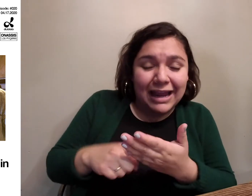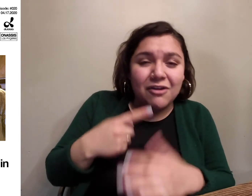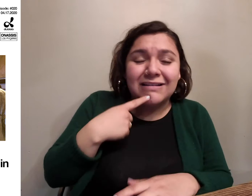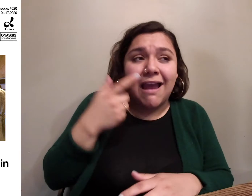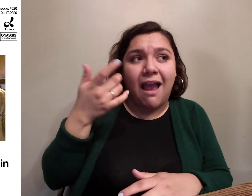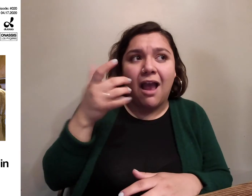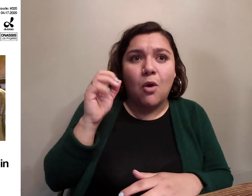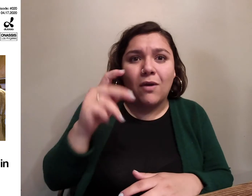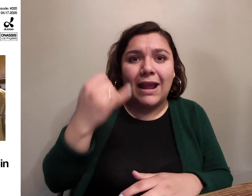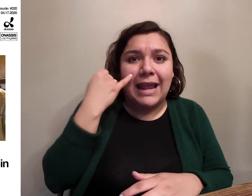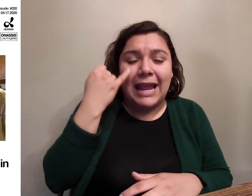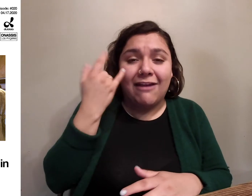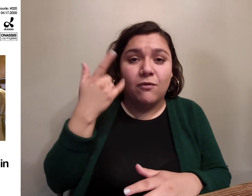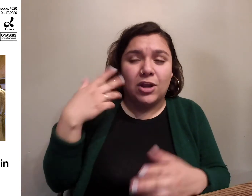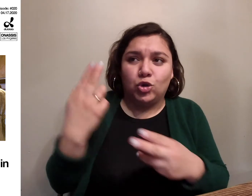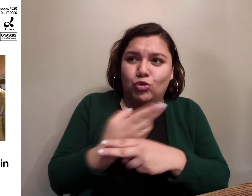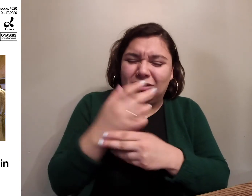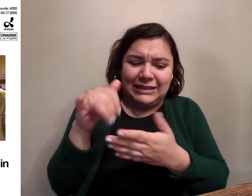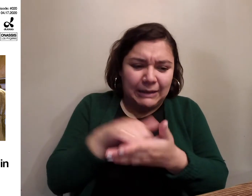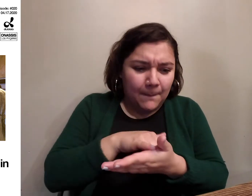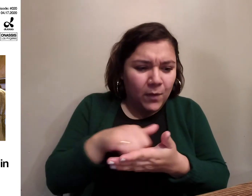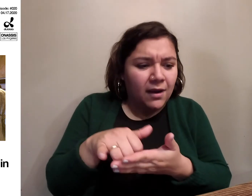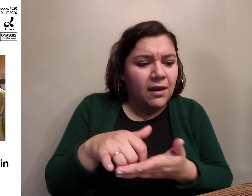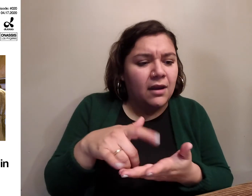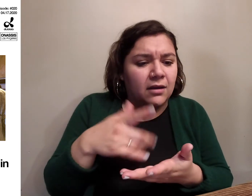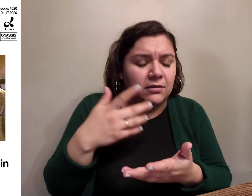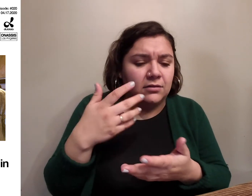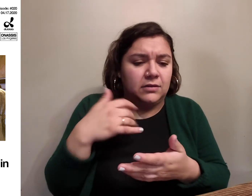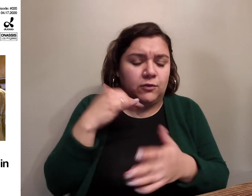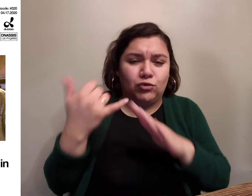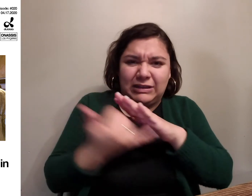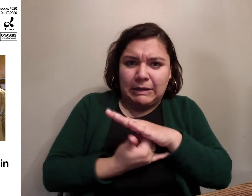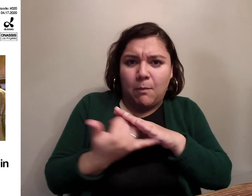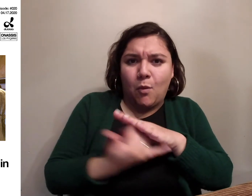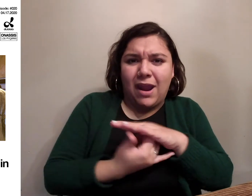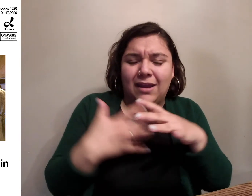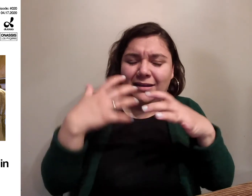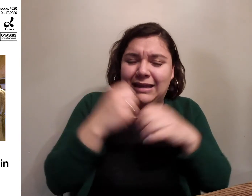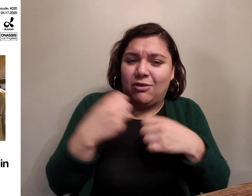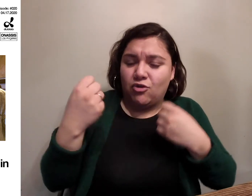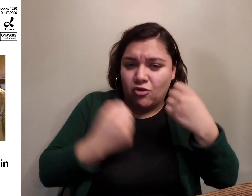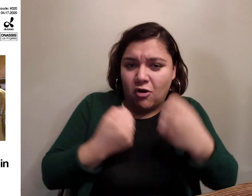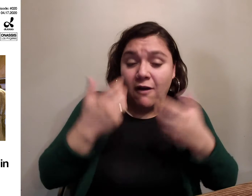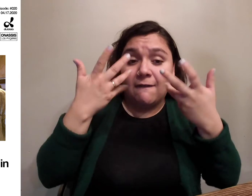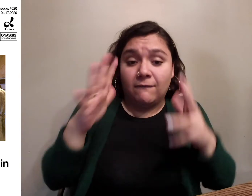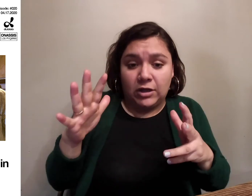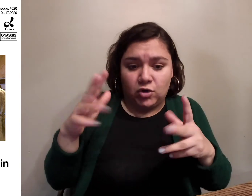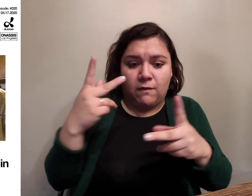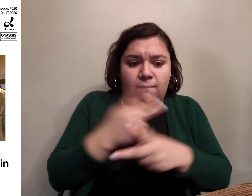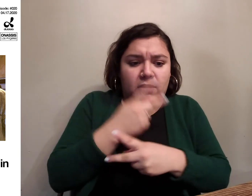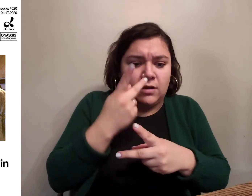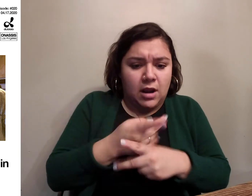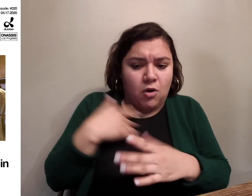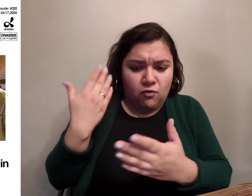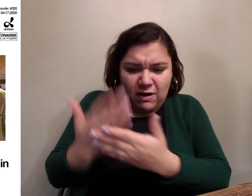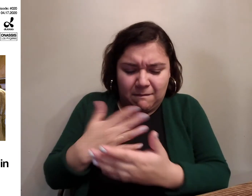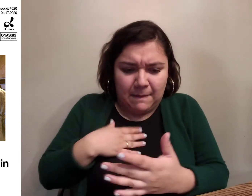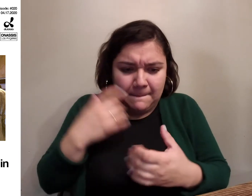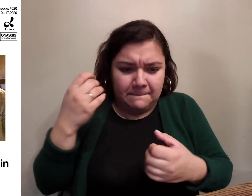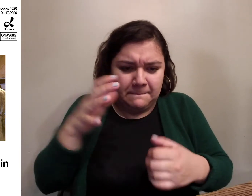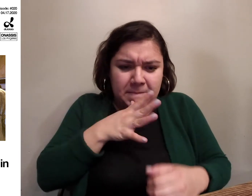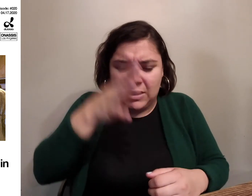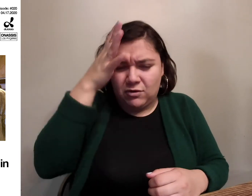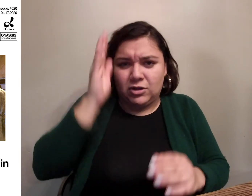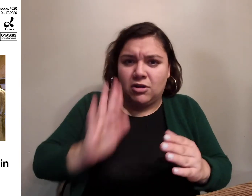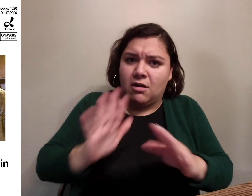subway to get the car and then we deal with the car and we get to my parents' house, then it's at least, I don't even know